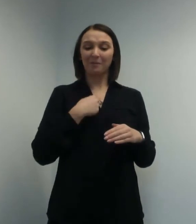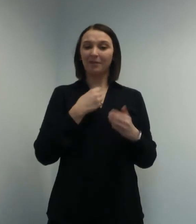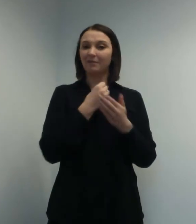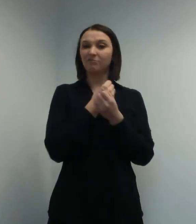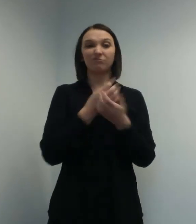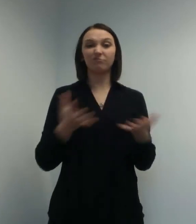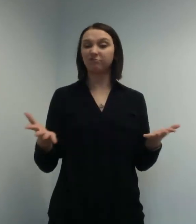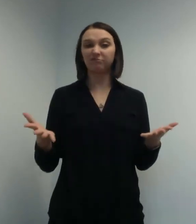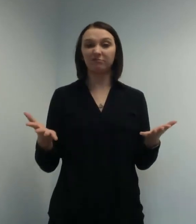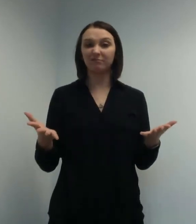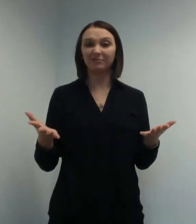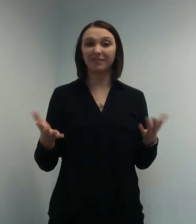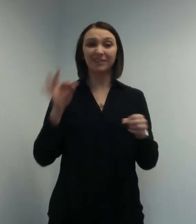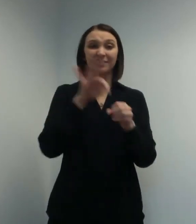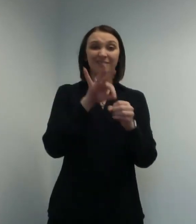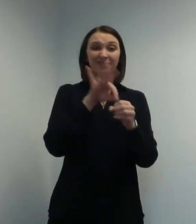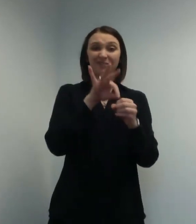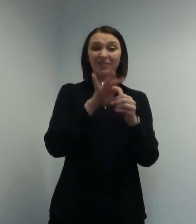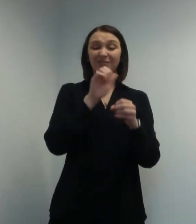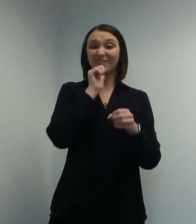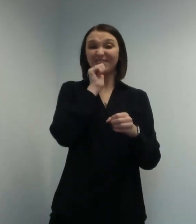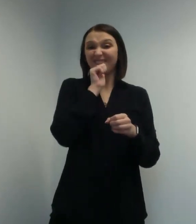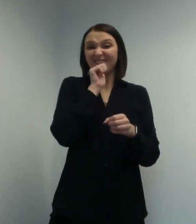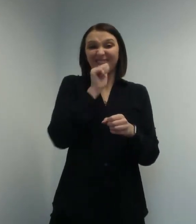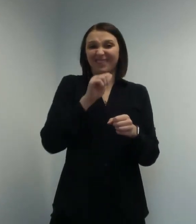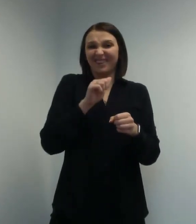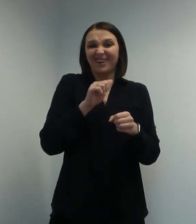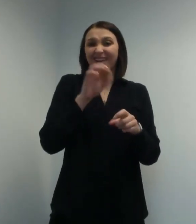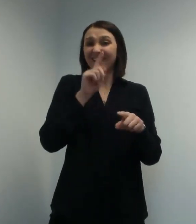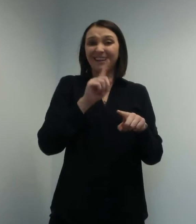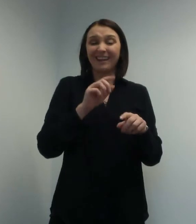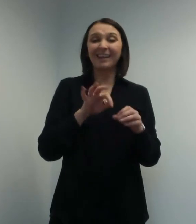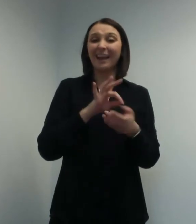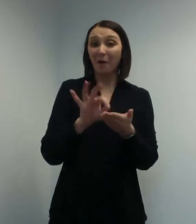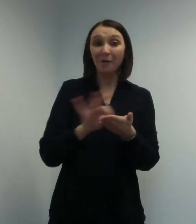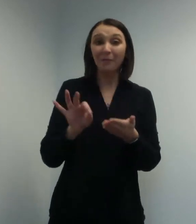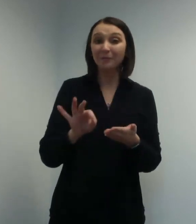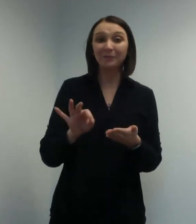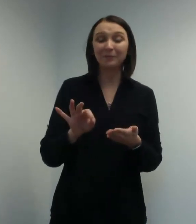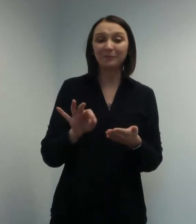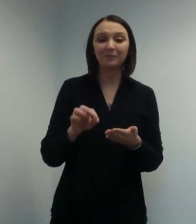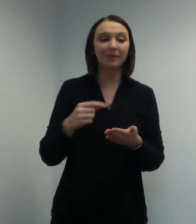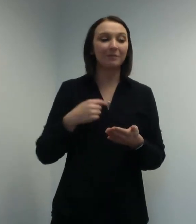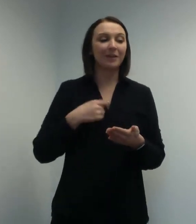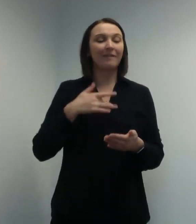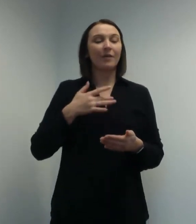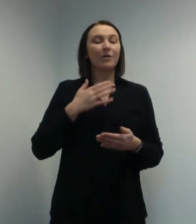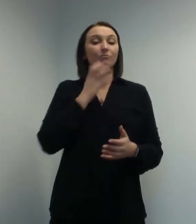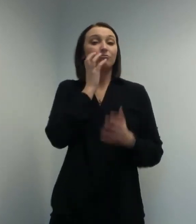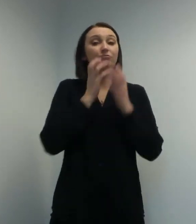6,321 votes. Don't do the math. It was humiliating. Now, before